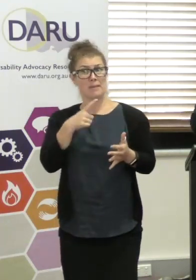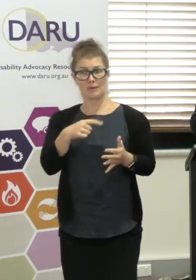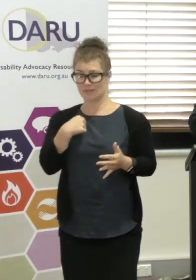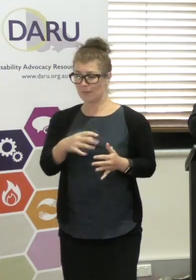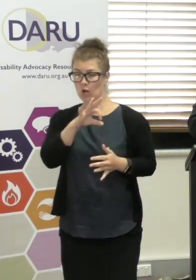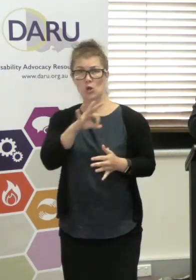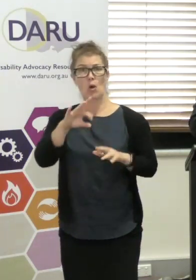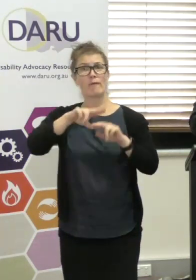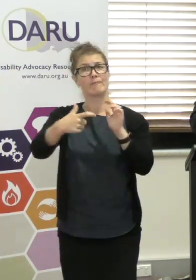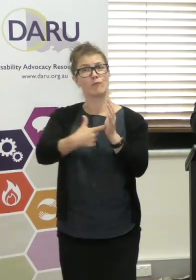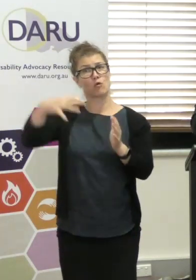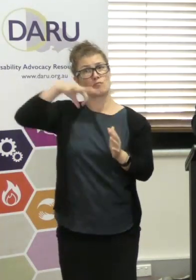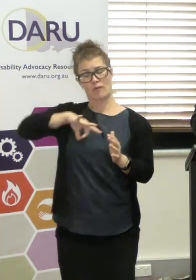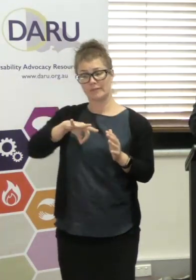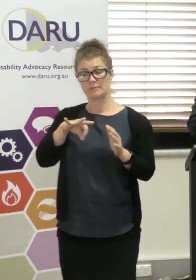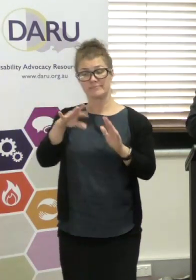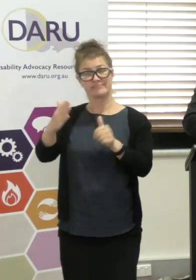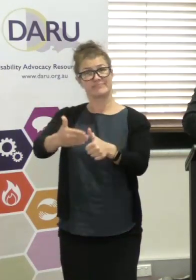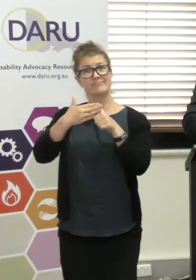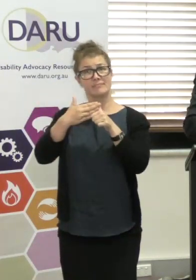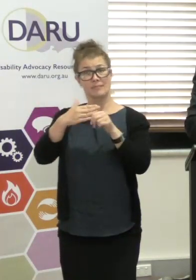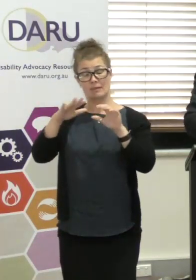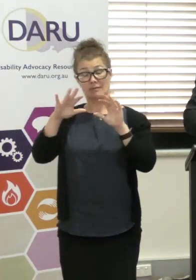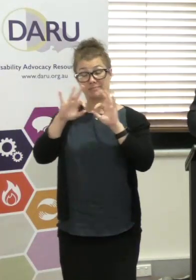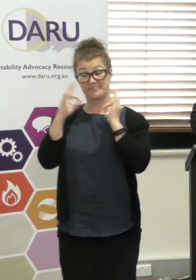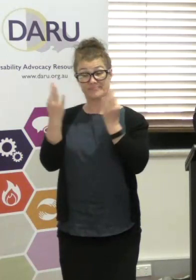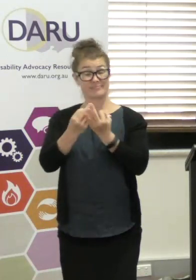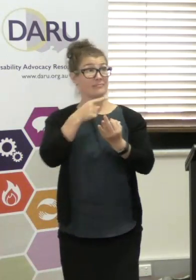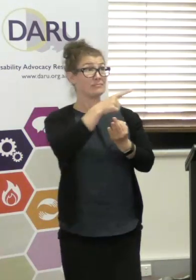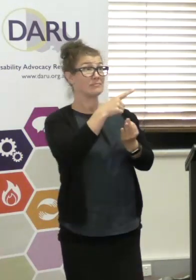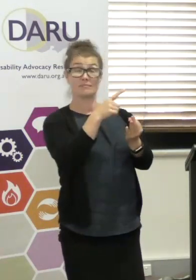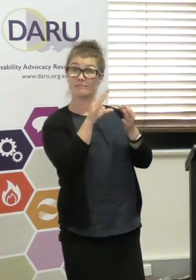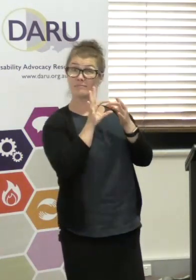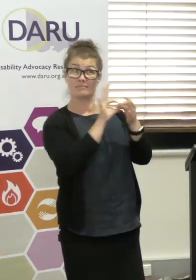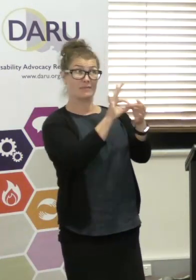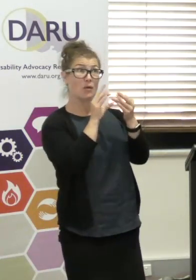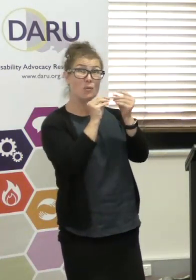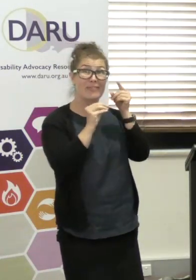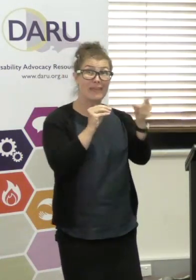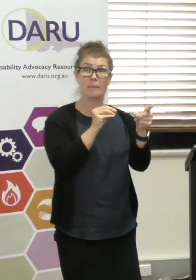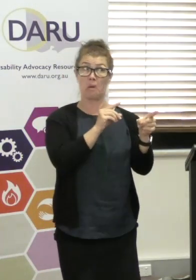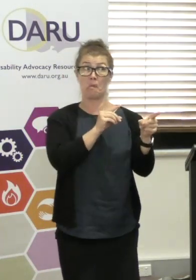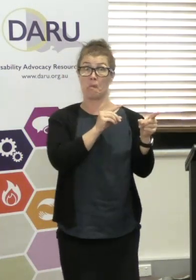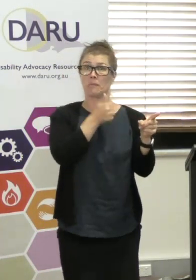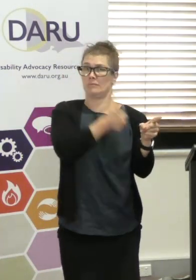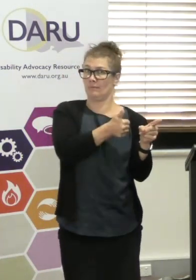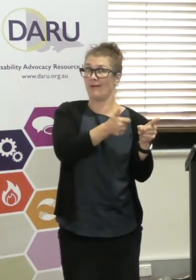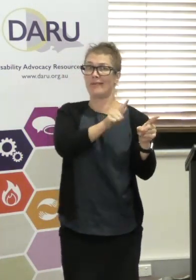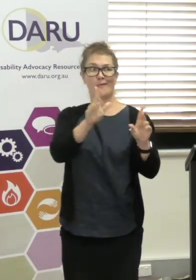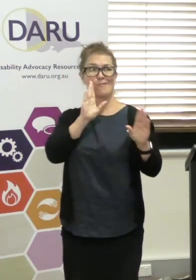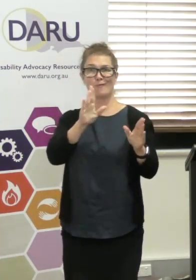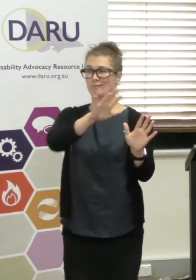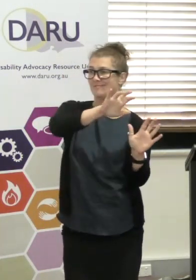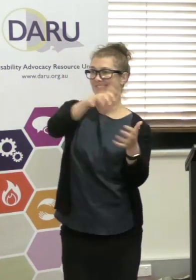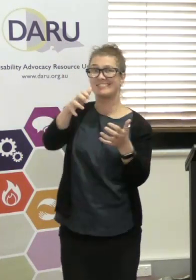Aboriginal organisation, to engage with them. But they've been a fantastic supporter in getting data that was there, but buried and